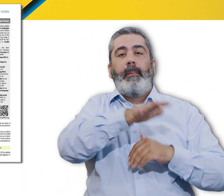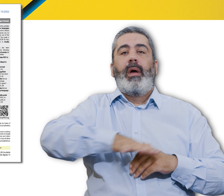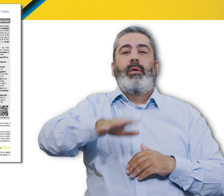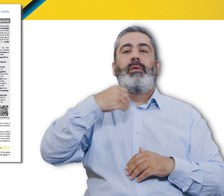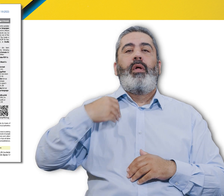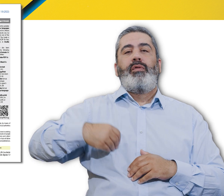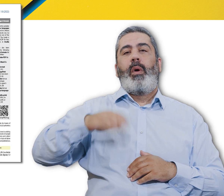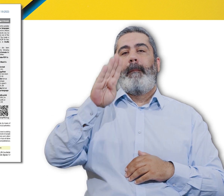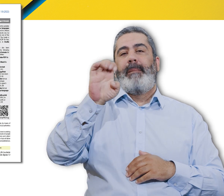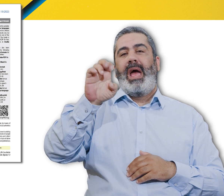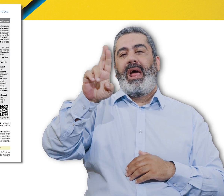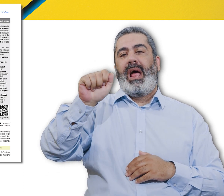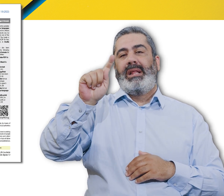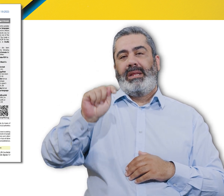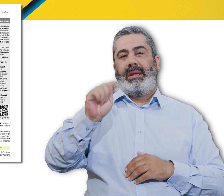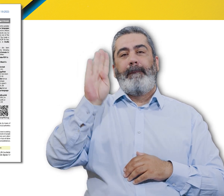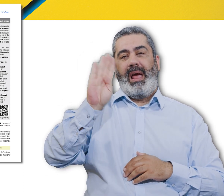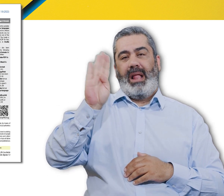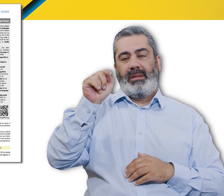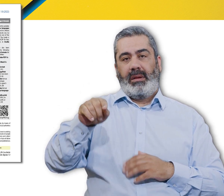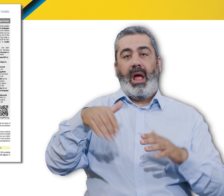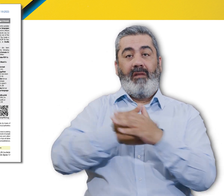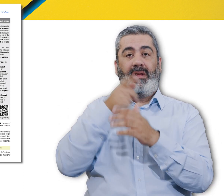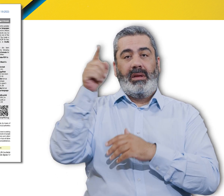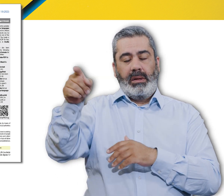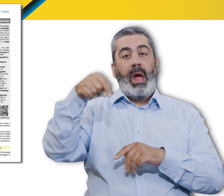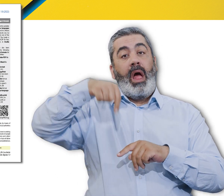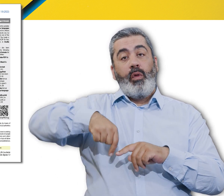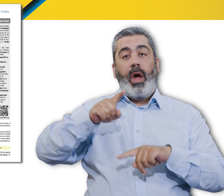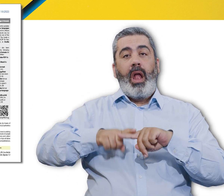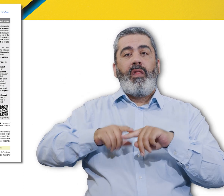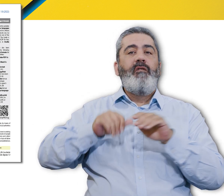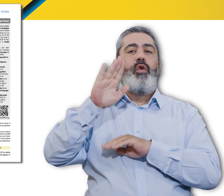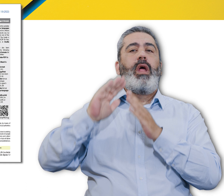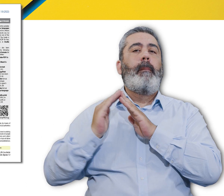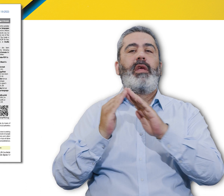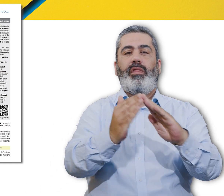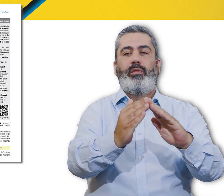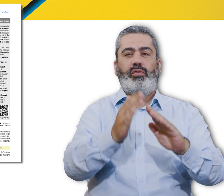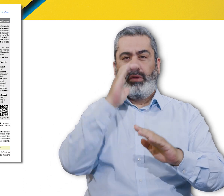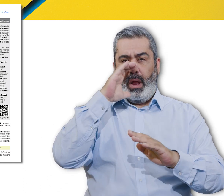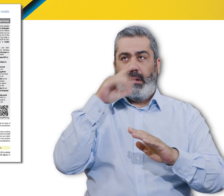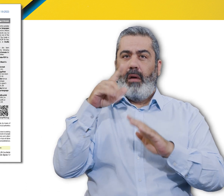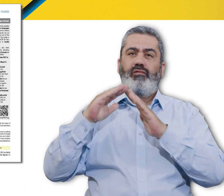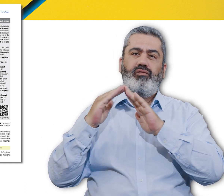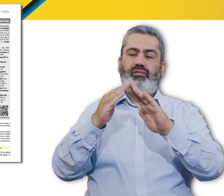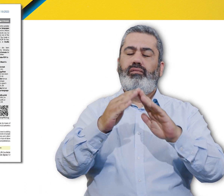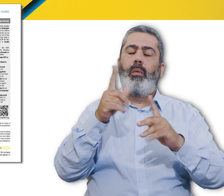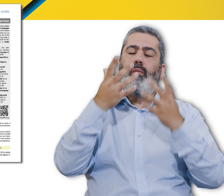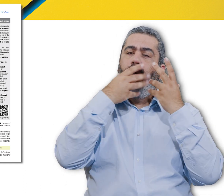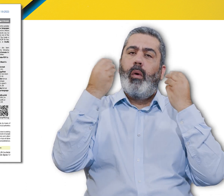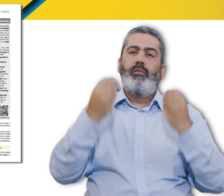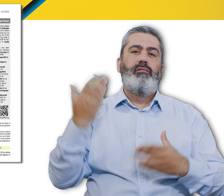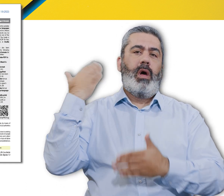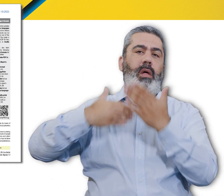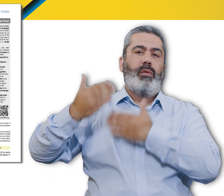Albania and of the National Park of Pindos in northern Greece to experience their unique traditions, customs and nature. This guide is aimed to be a